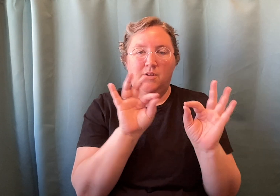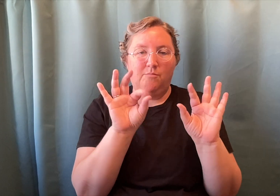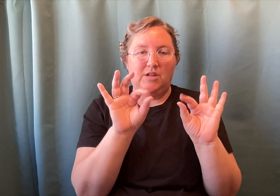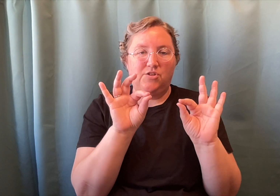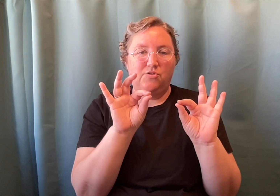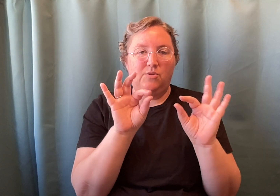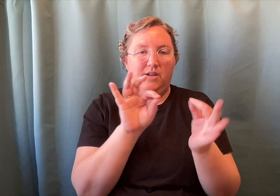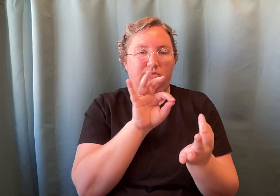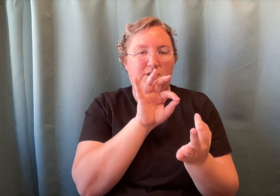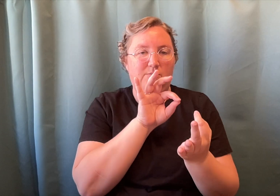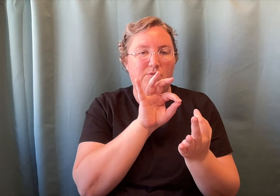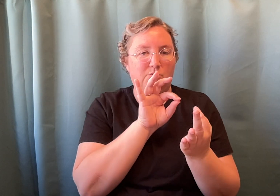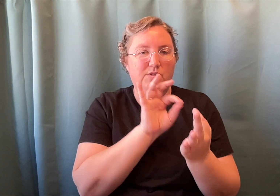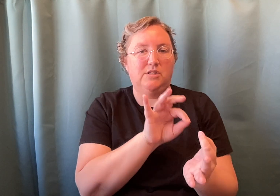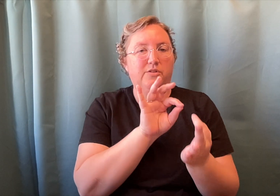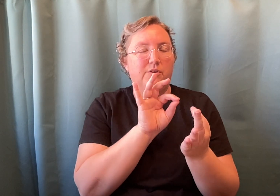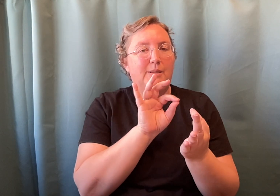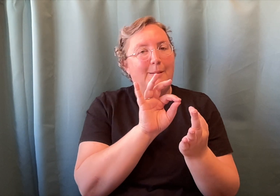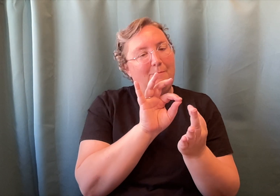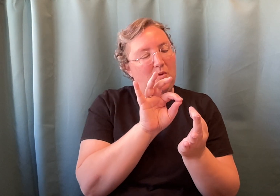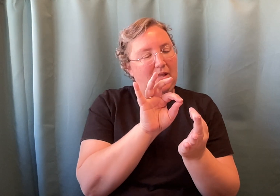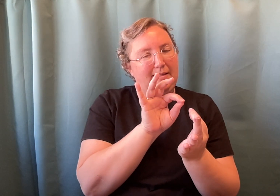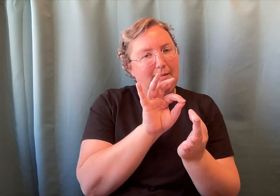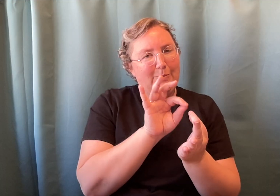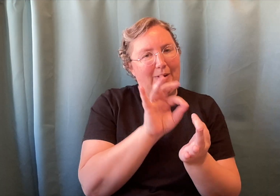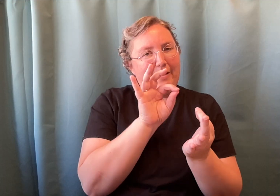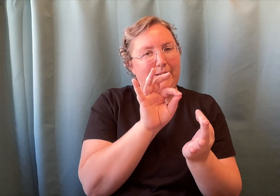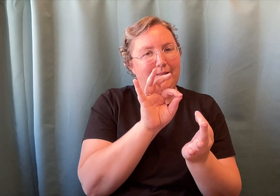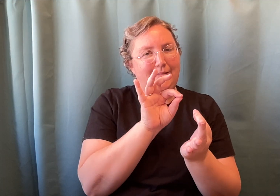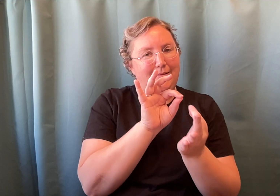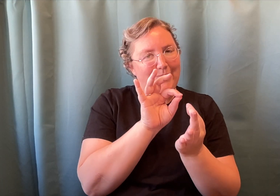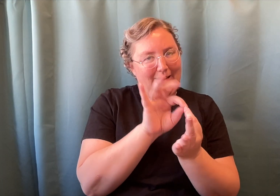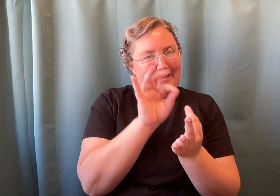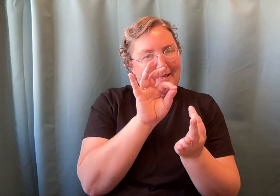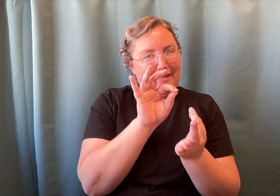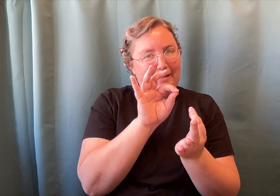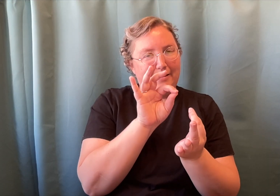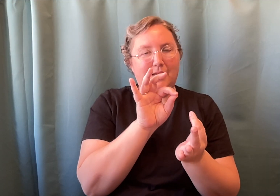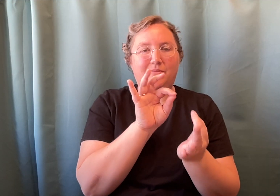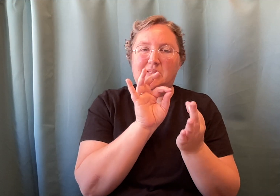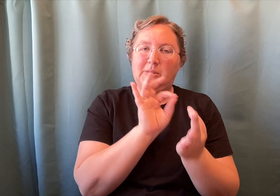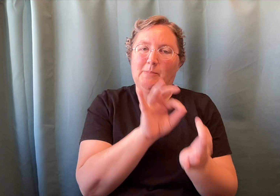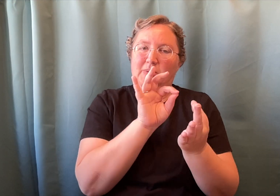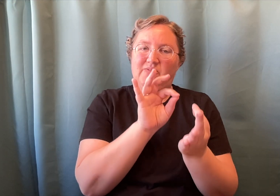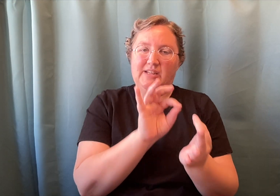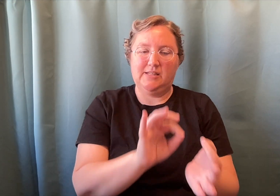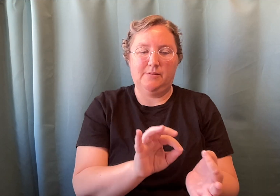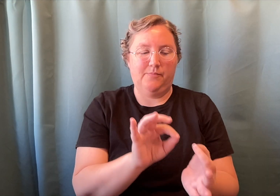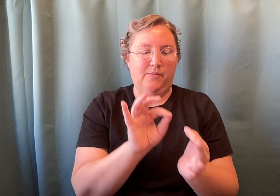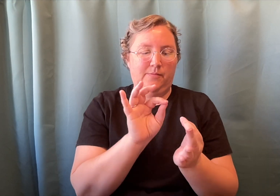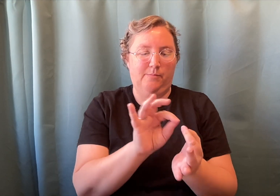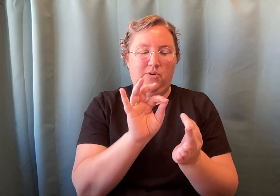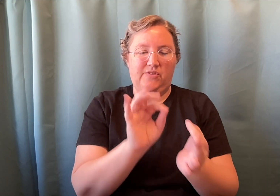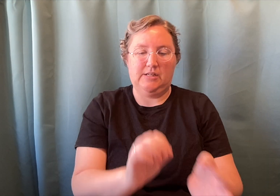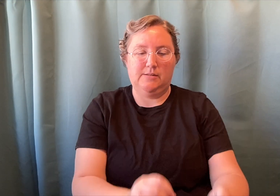My two F's come towards each other, like they're right exactly on top of each other. Perfect. Perfect.